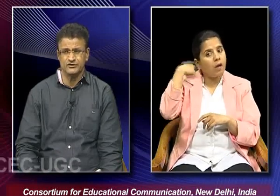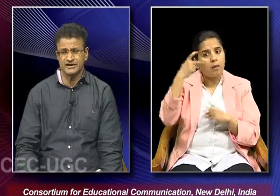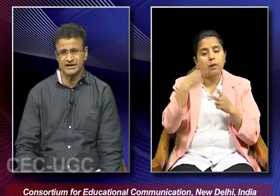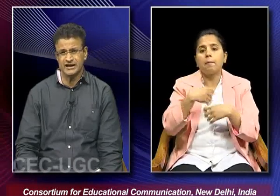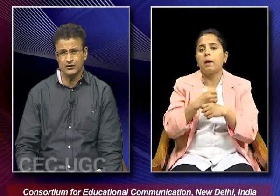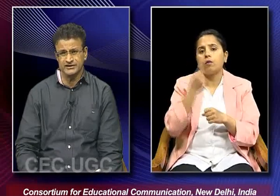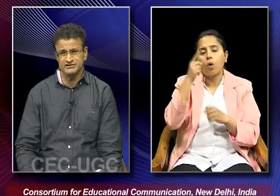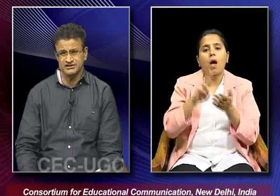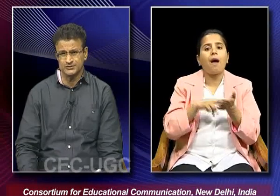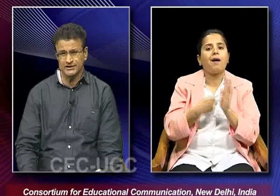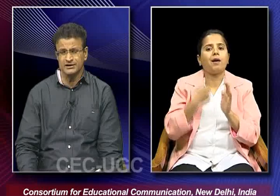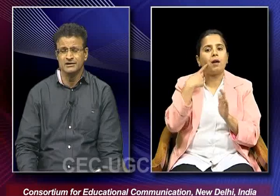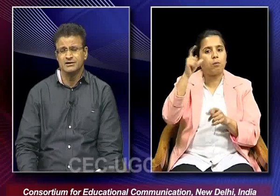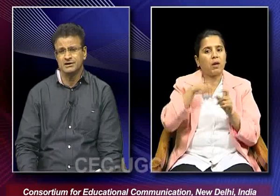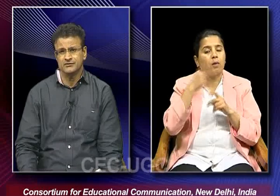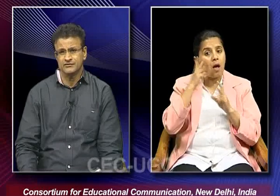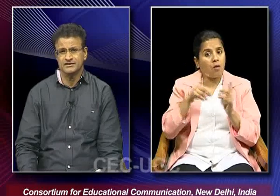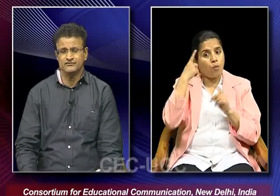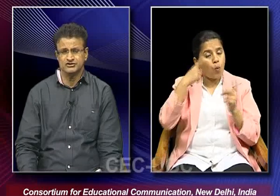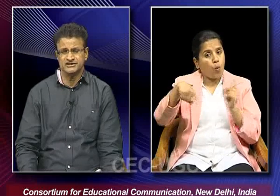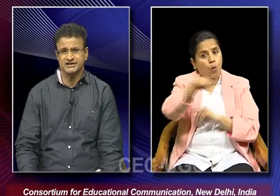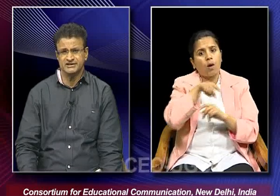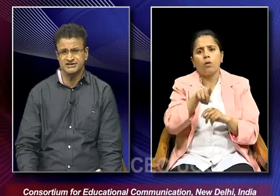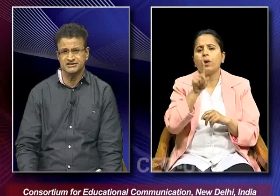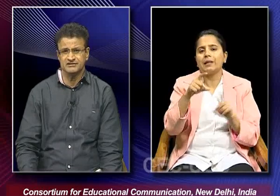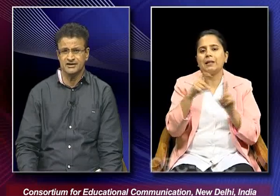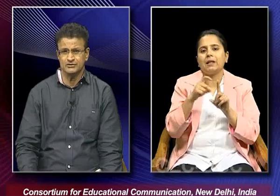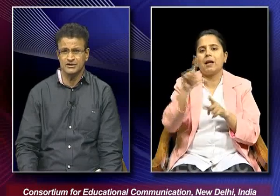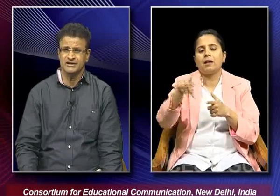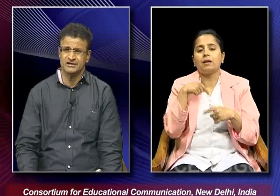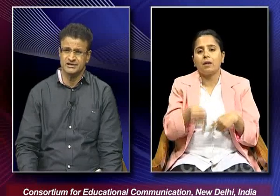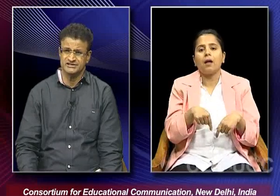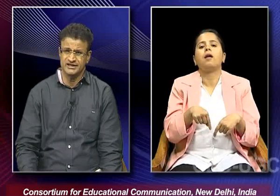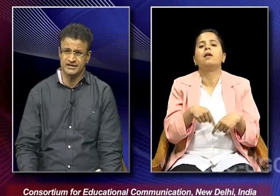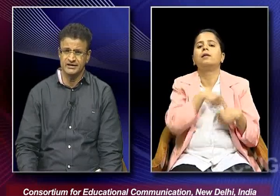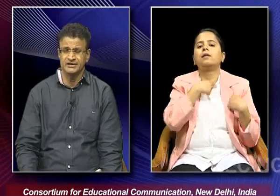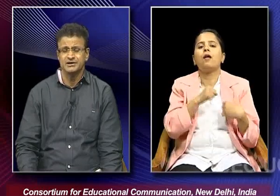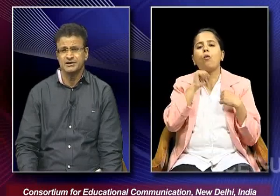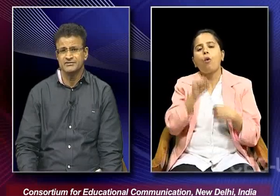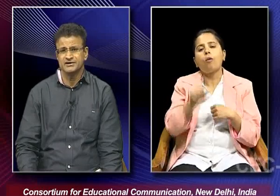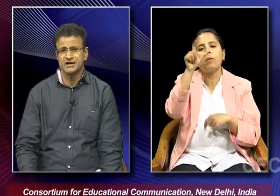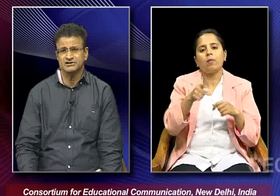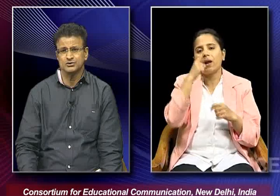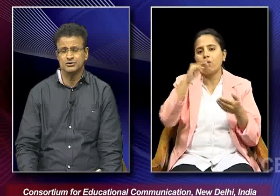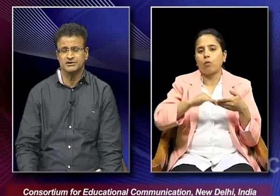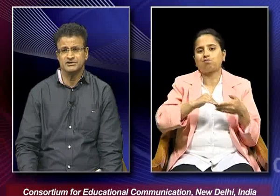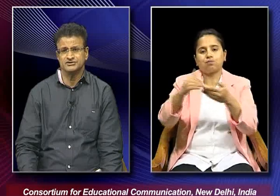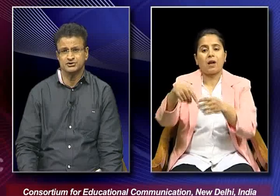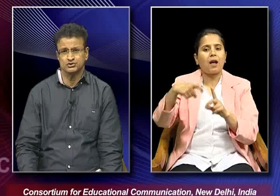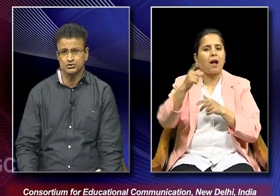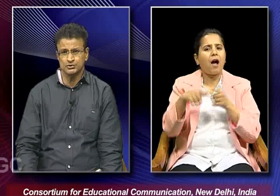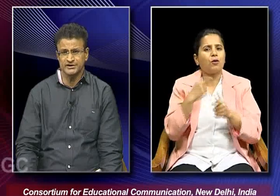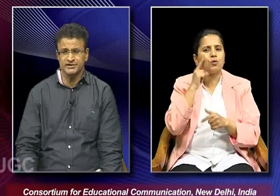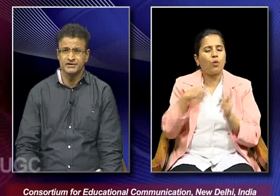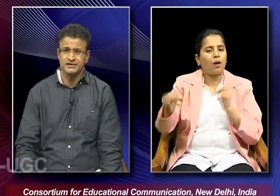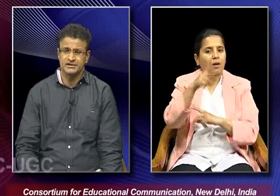for the NRI audience as well, one of them was DDLJ, Dilwale Dulhaniya Le Jayenge, where Kajol is